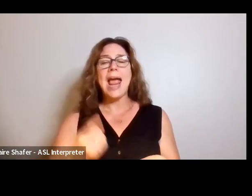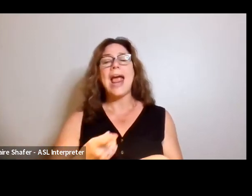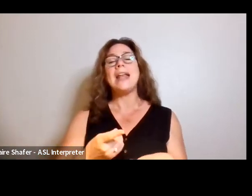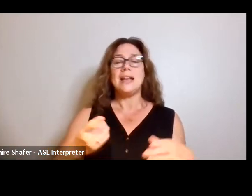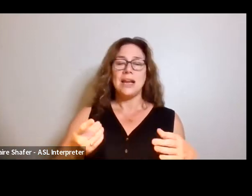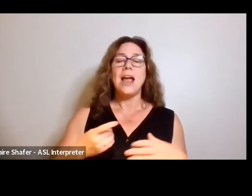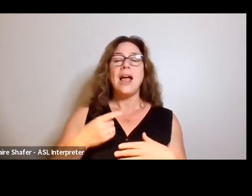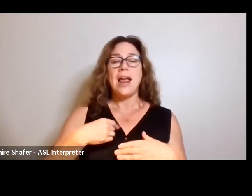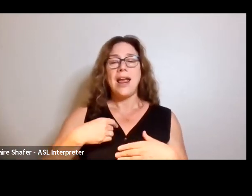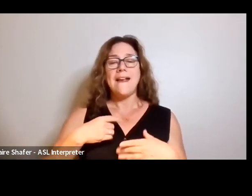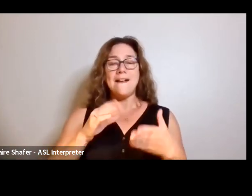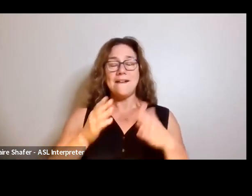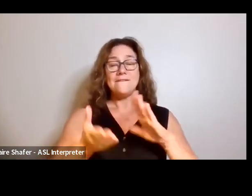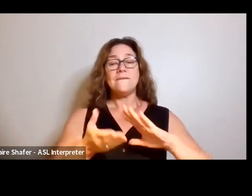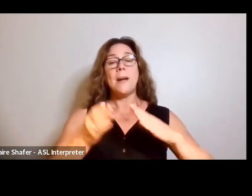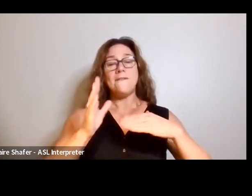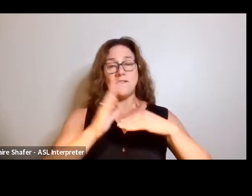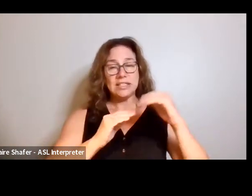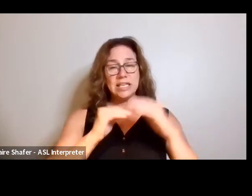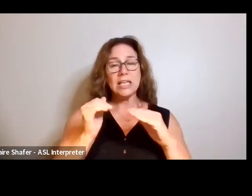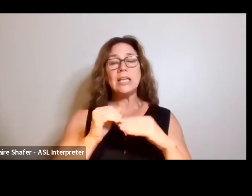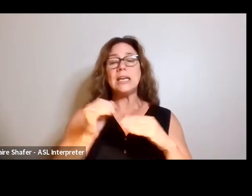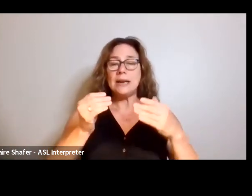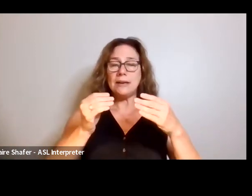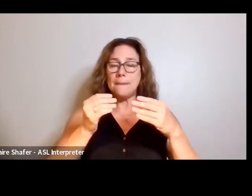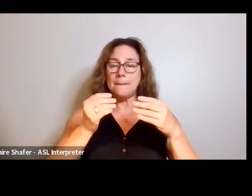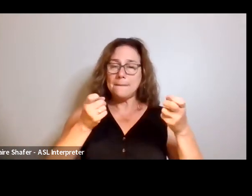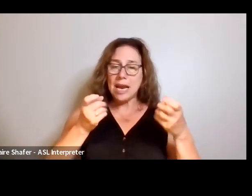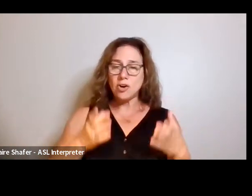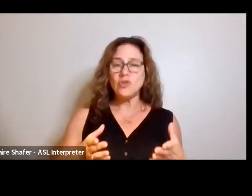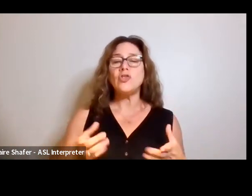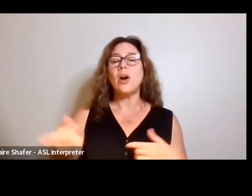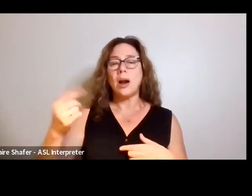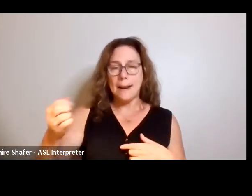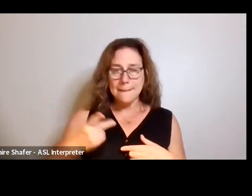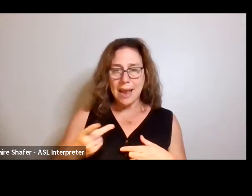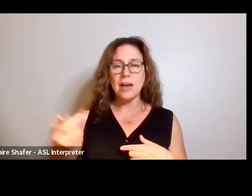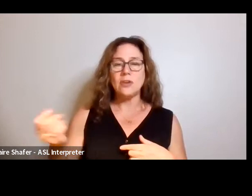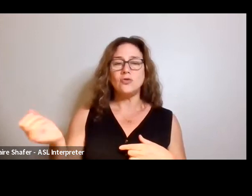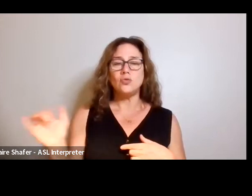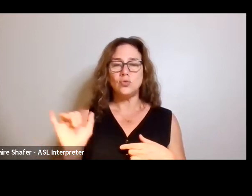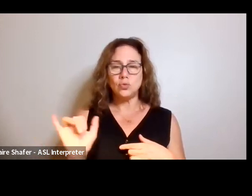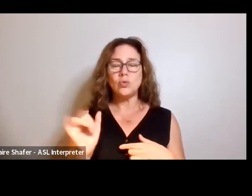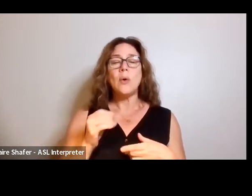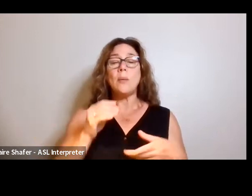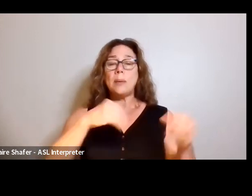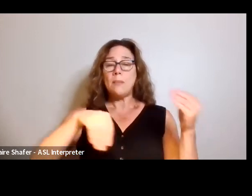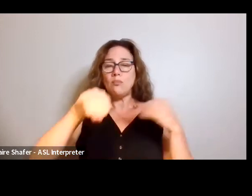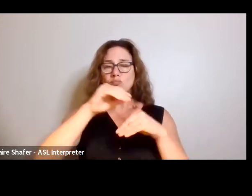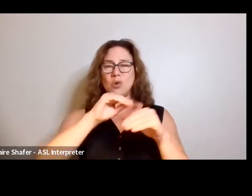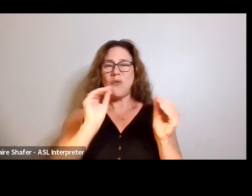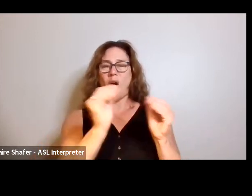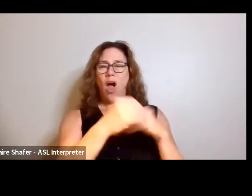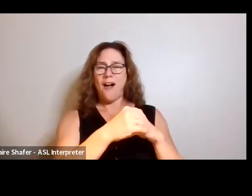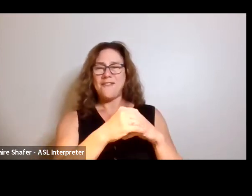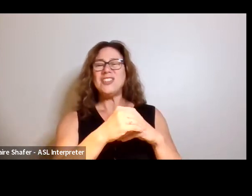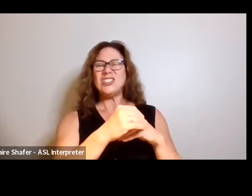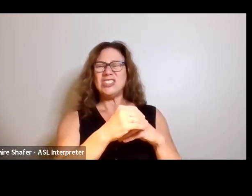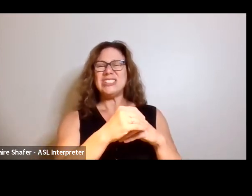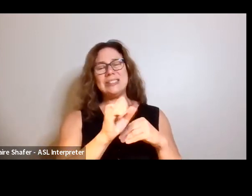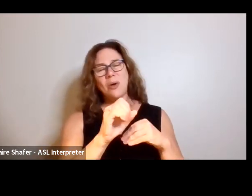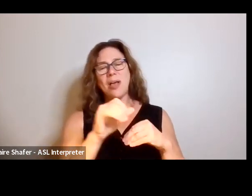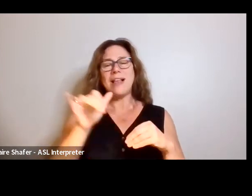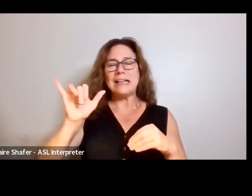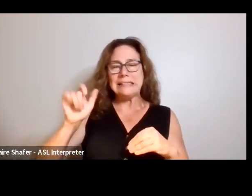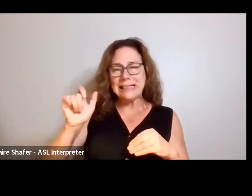so lots of new faces. We also moved lots of offices, and so it was very confusing, even for some of